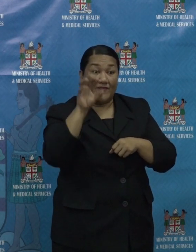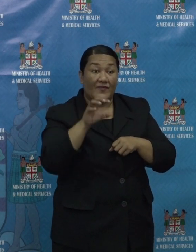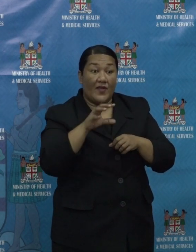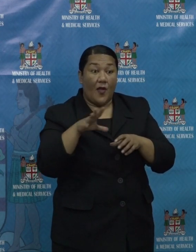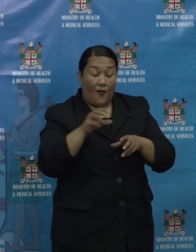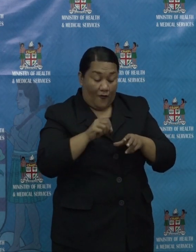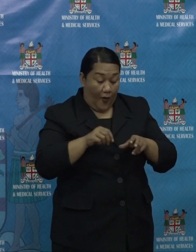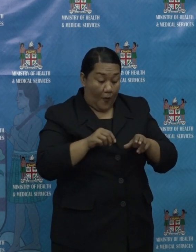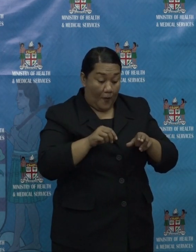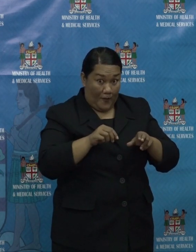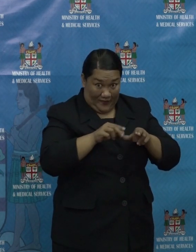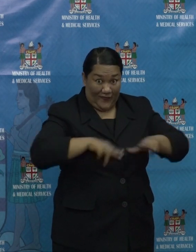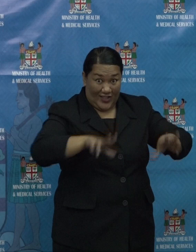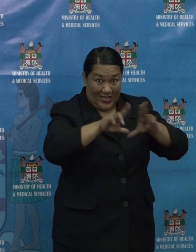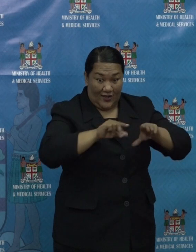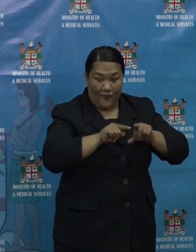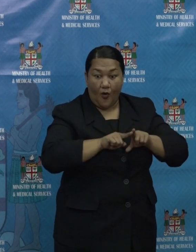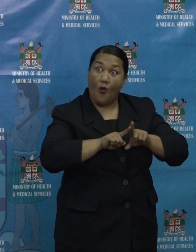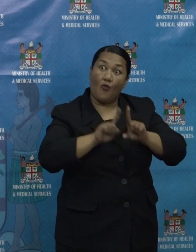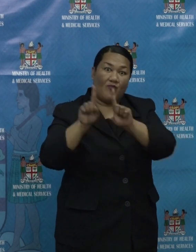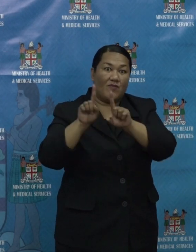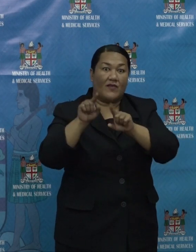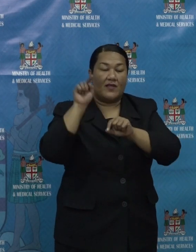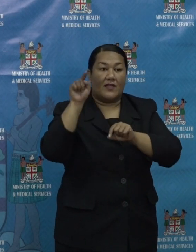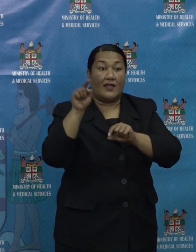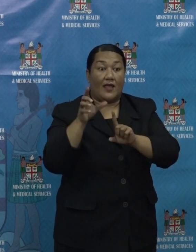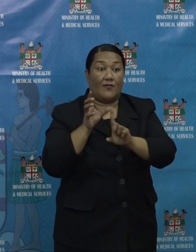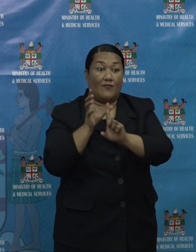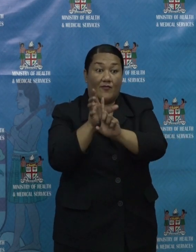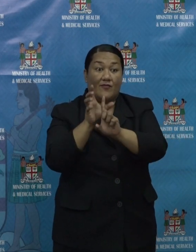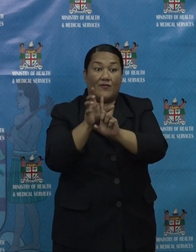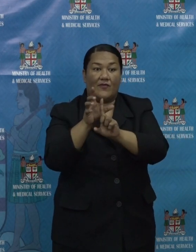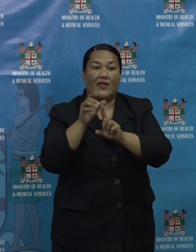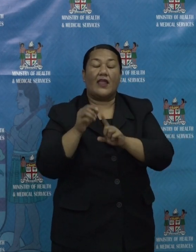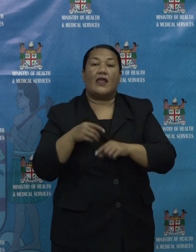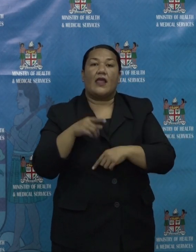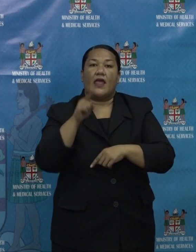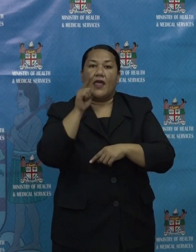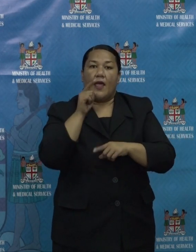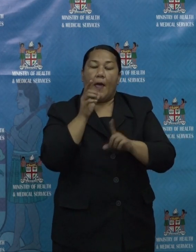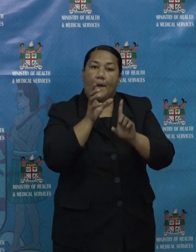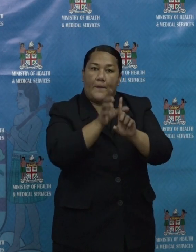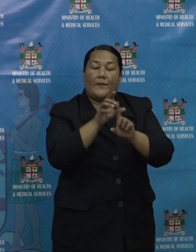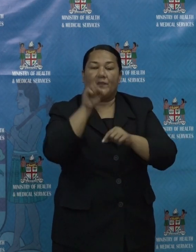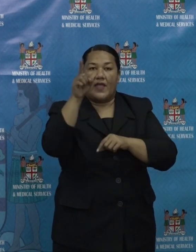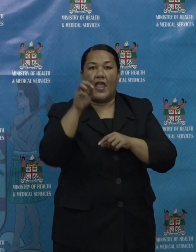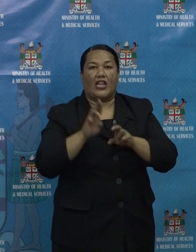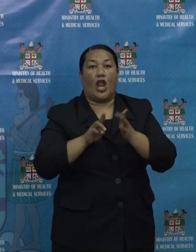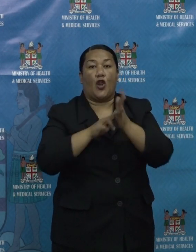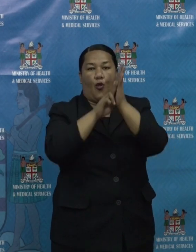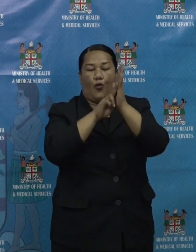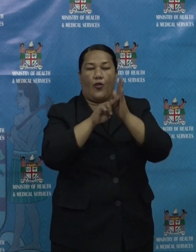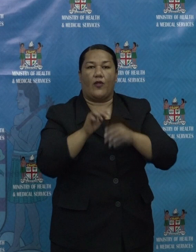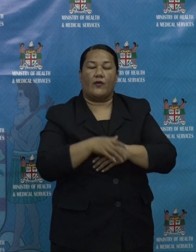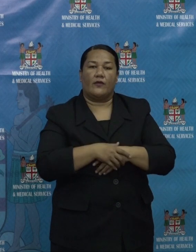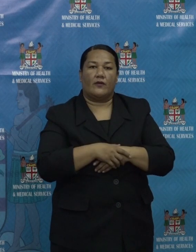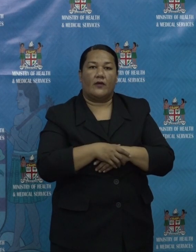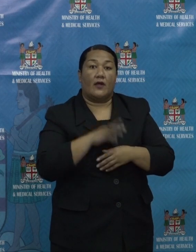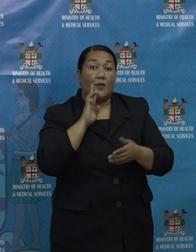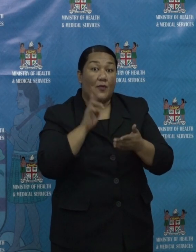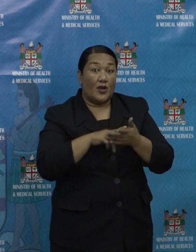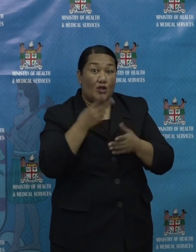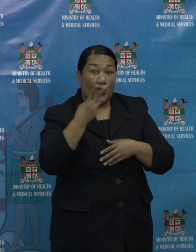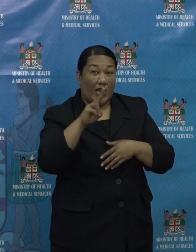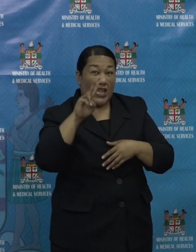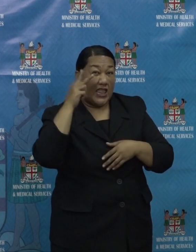that were contained within quarantine facilities in the Northern Division. We've recorded a total of